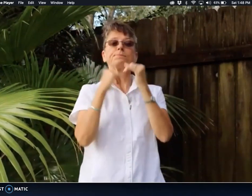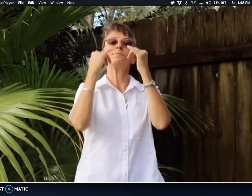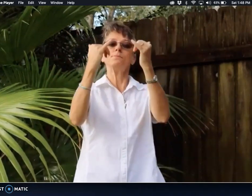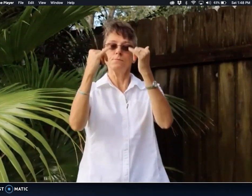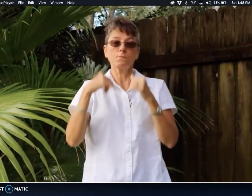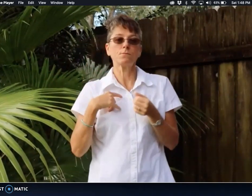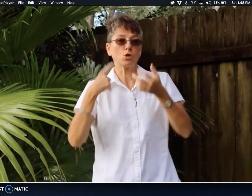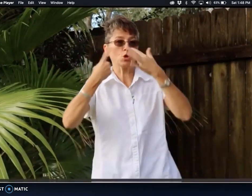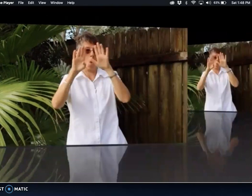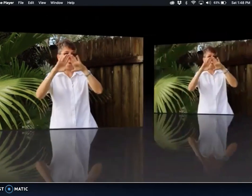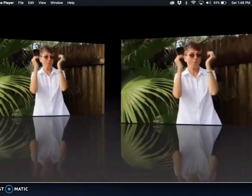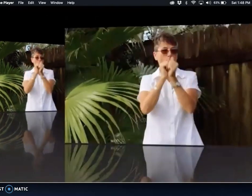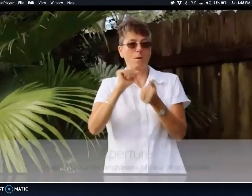and so